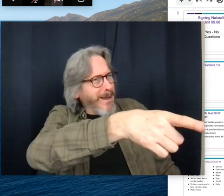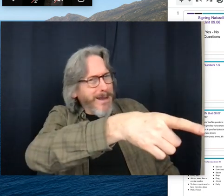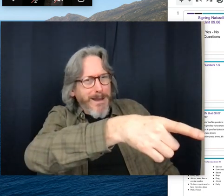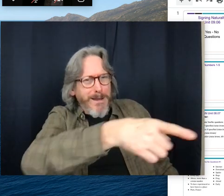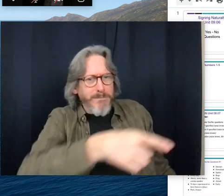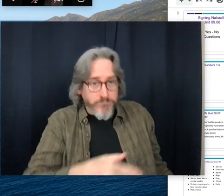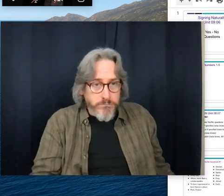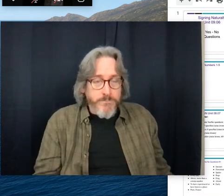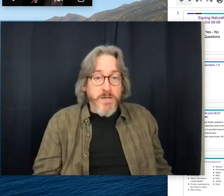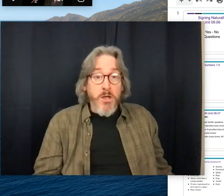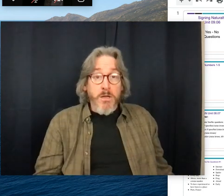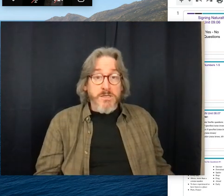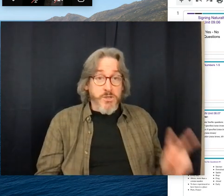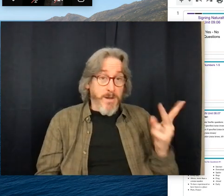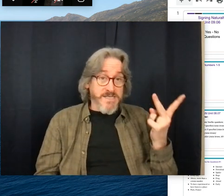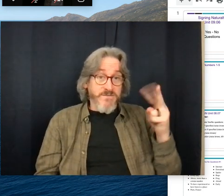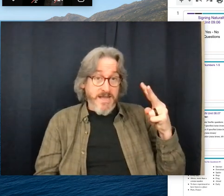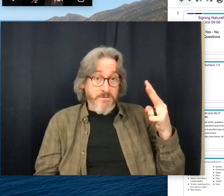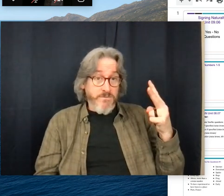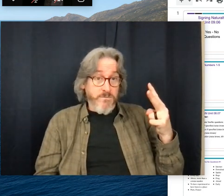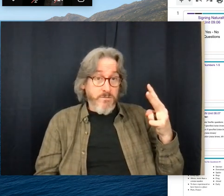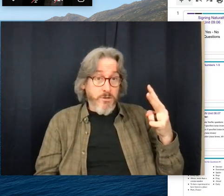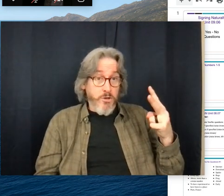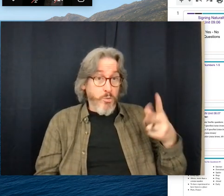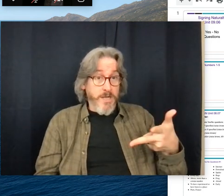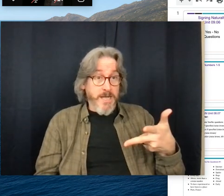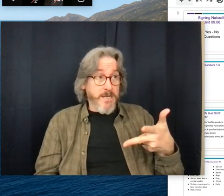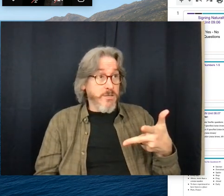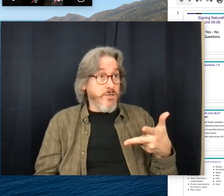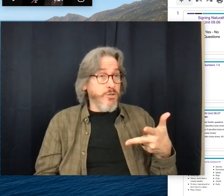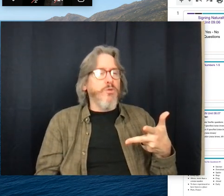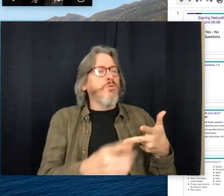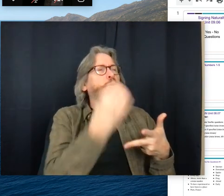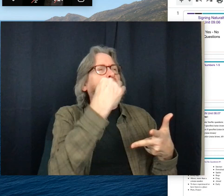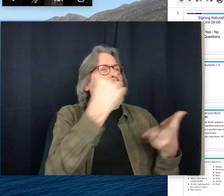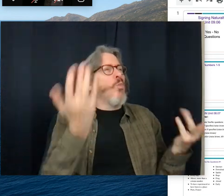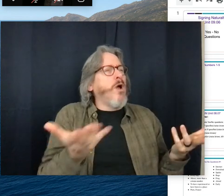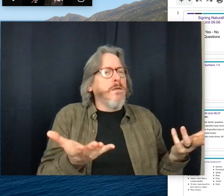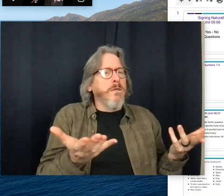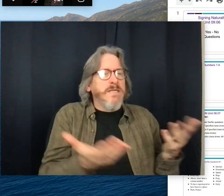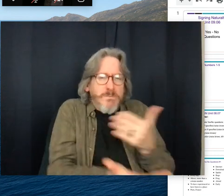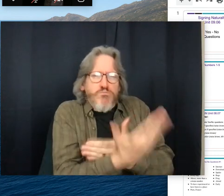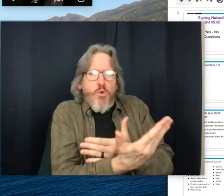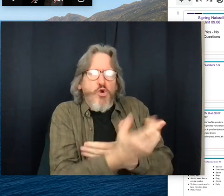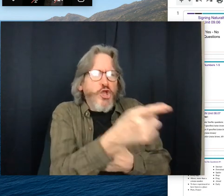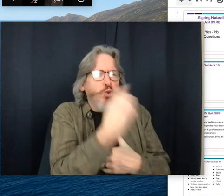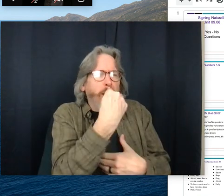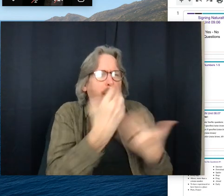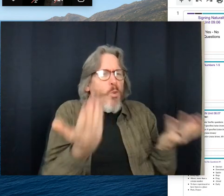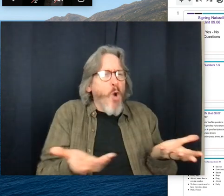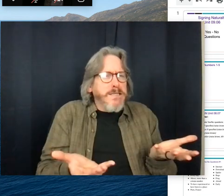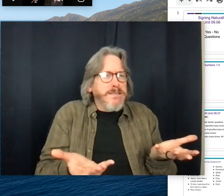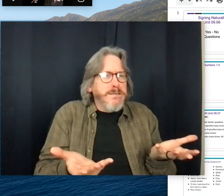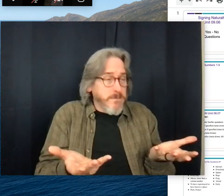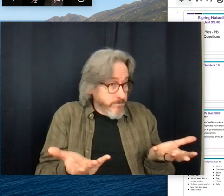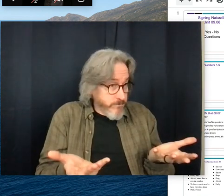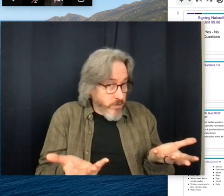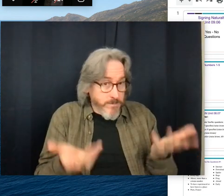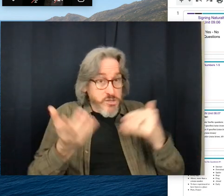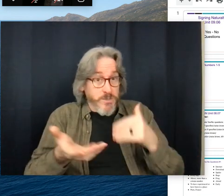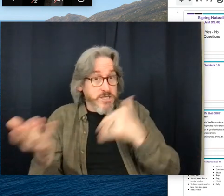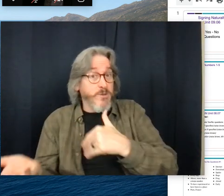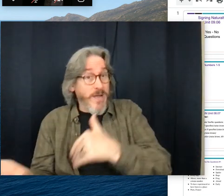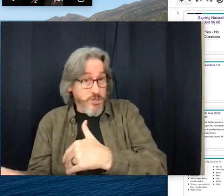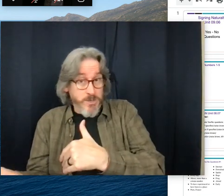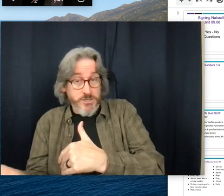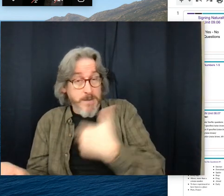nothing. So positive, negative. We can do, what morning you ate what? Right?